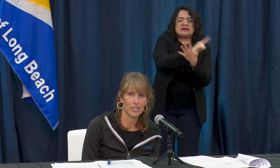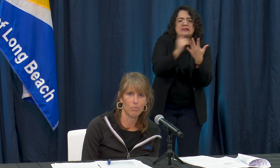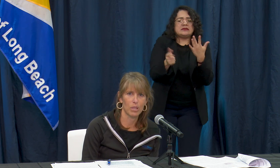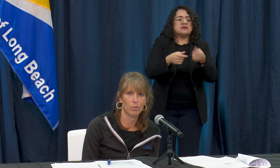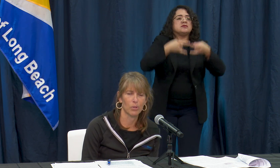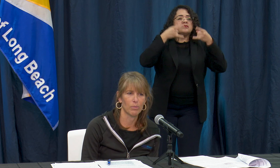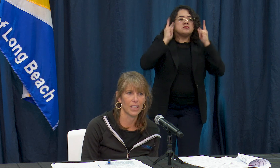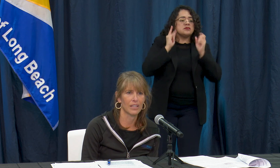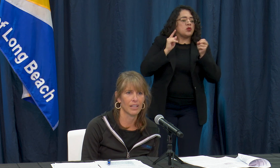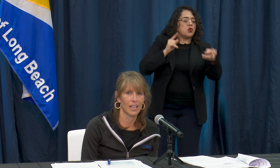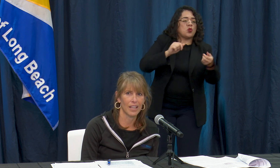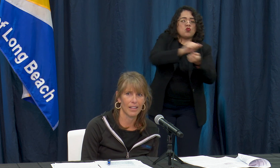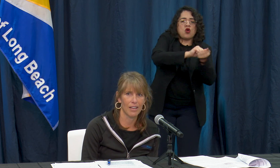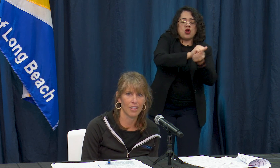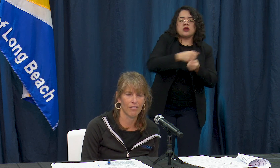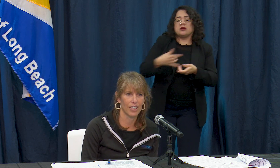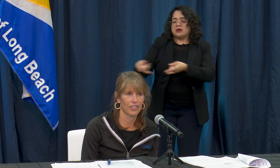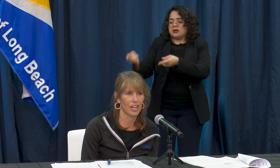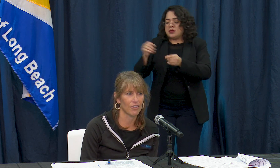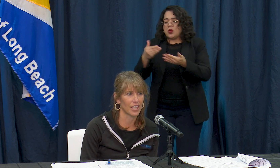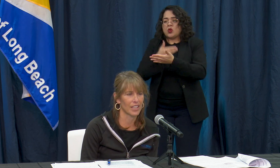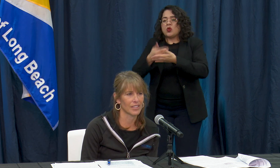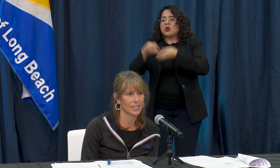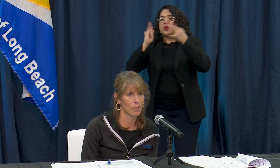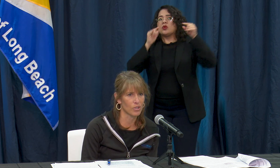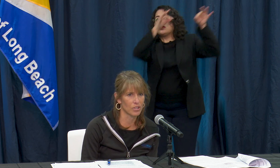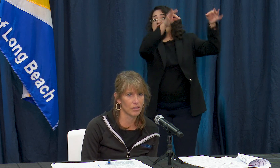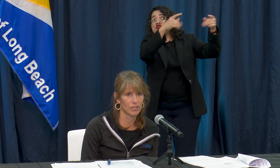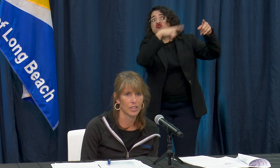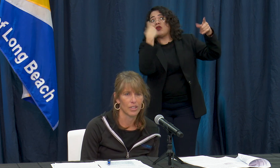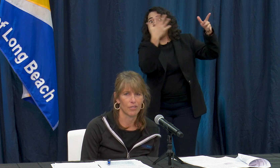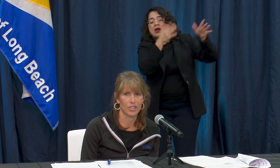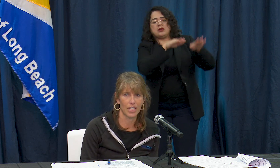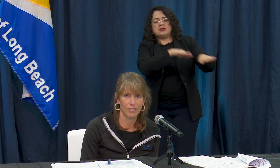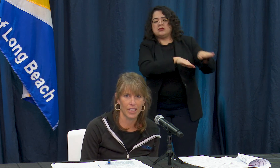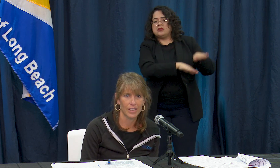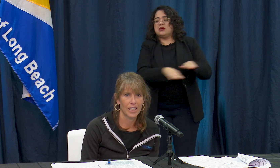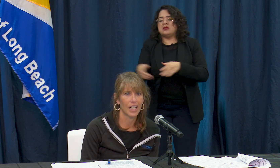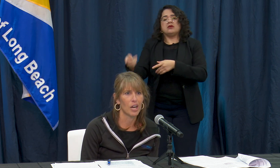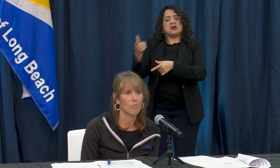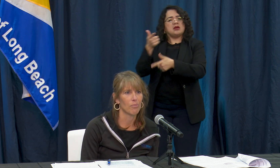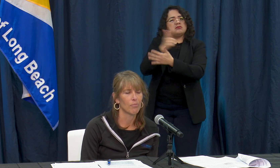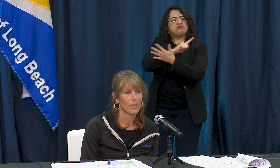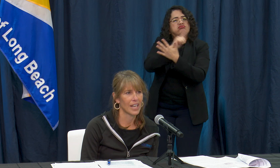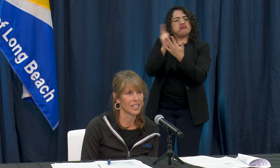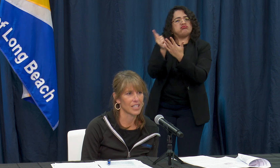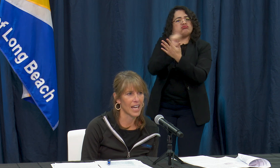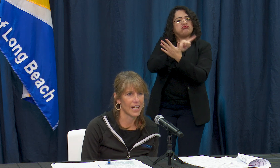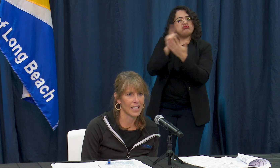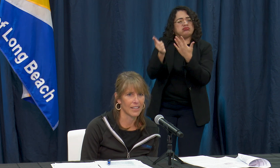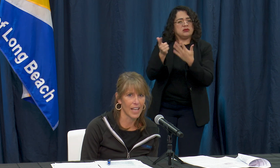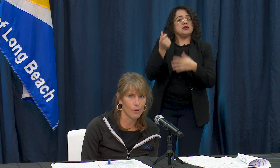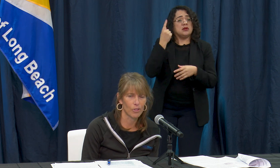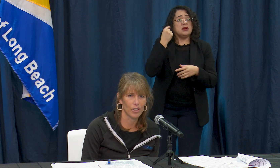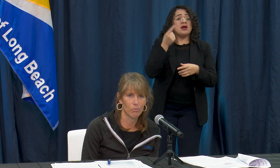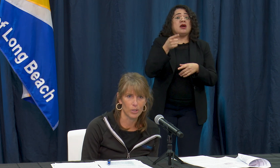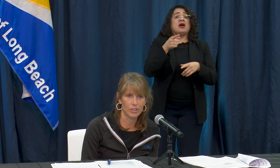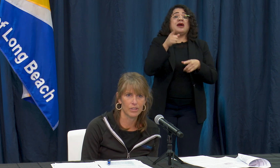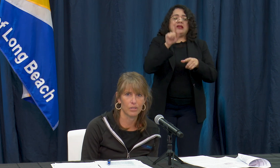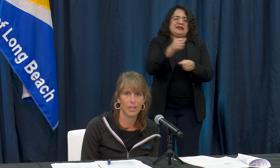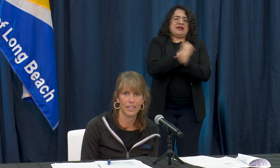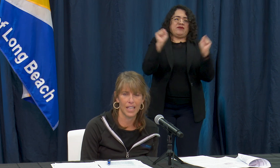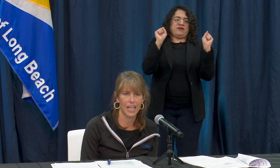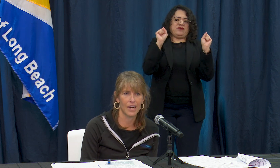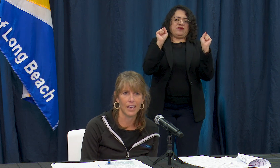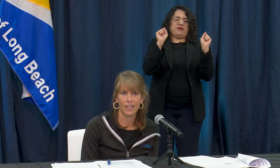concern is that people will begin to think that the face covering is a substitute for safety. and it is not. It is absolutely